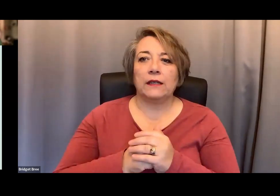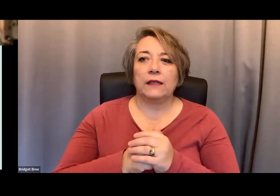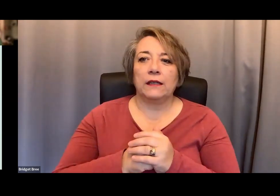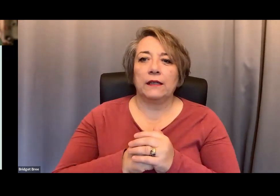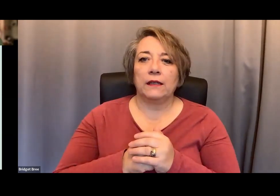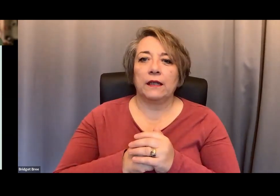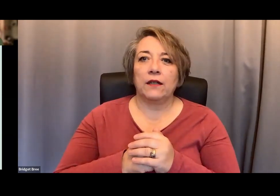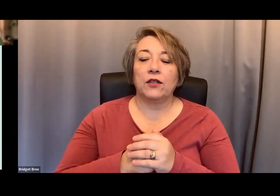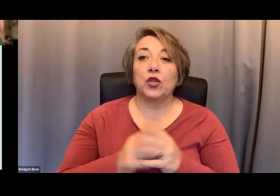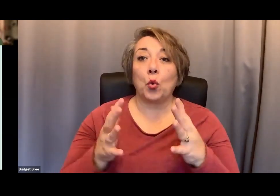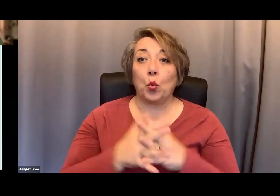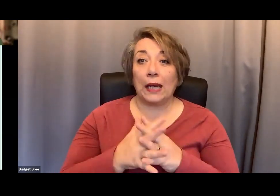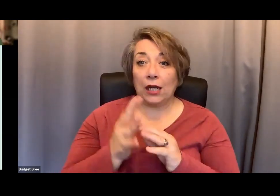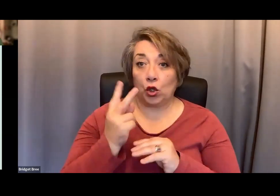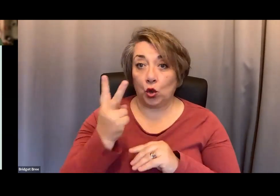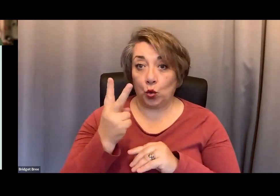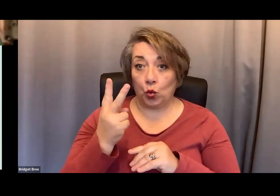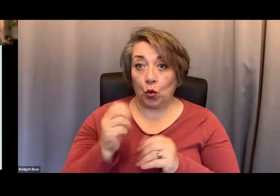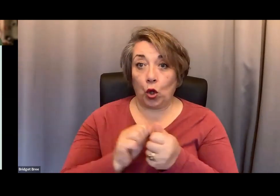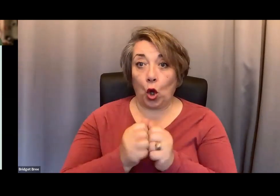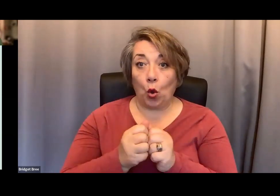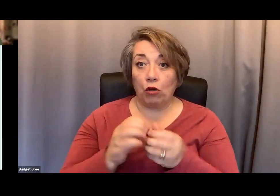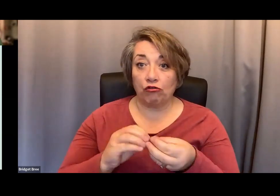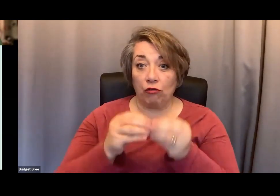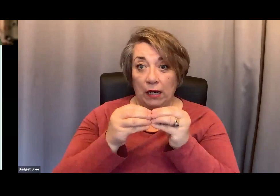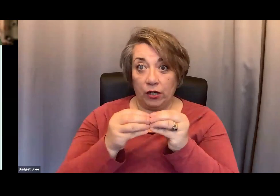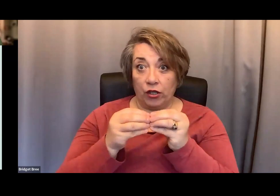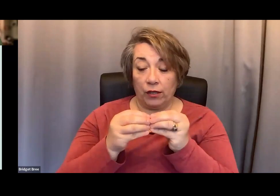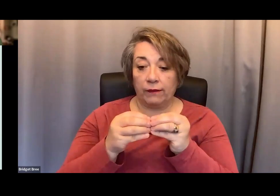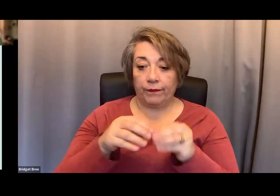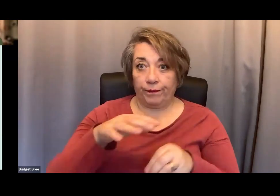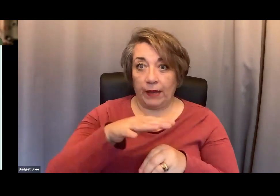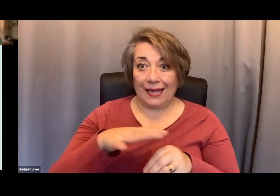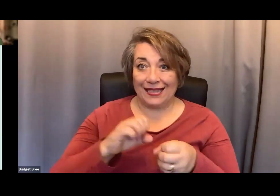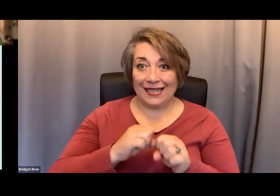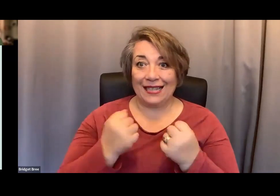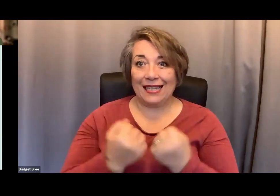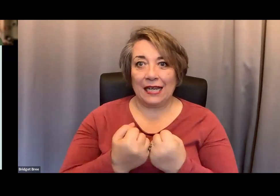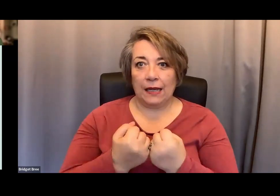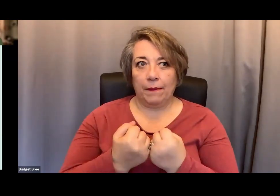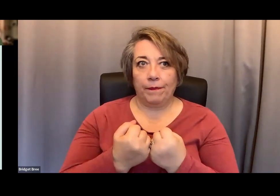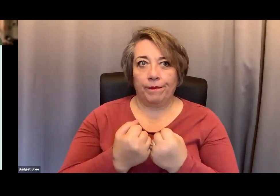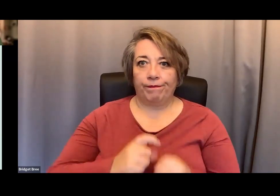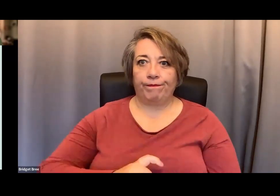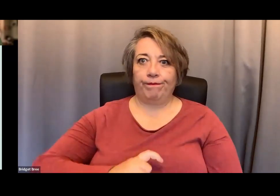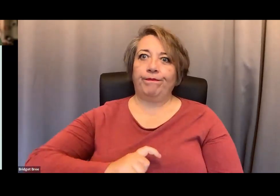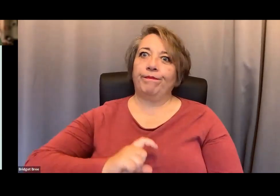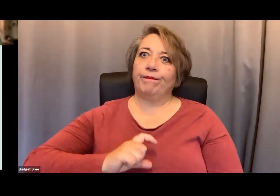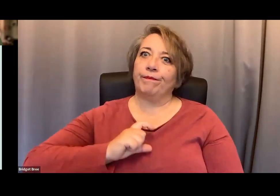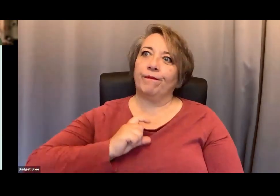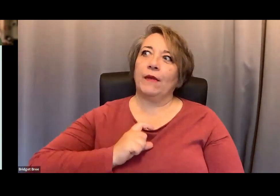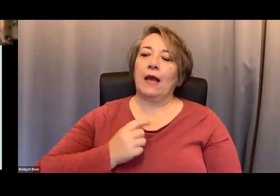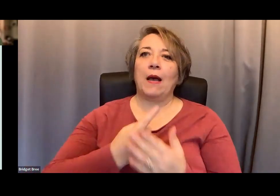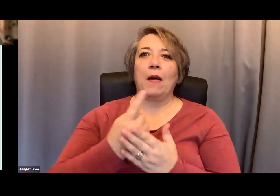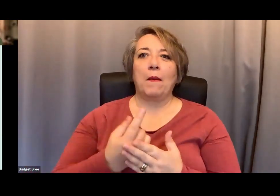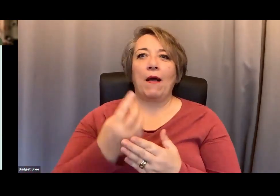week 2, as the CIVIC SQUARE team became more and more confident with holding these conversations relating to the four lenses and the domains involved